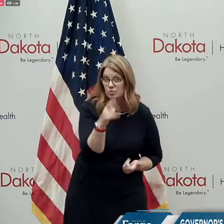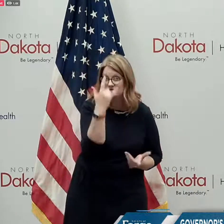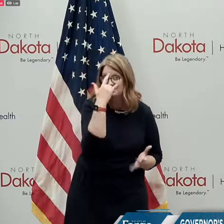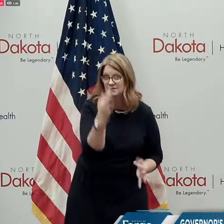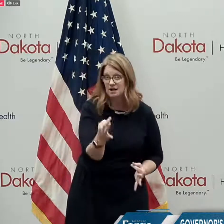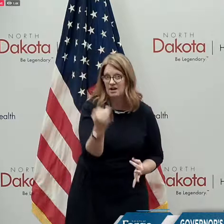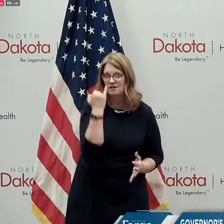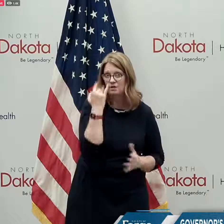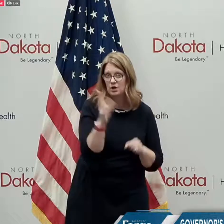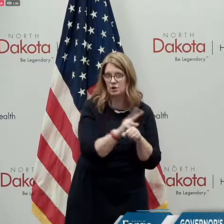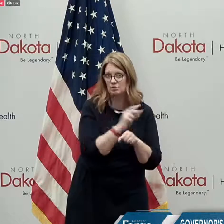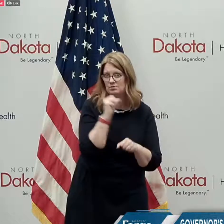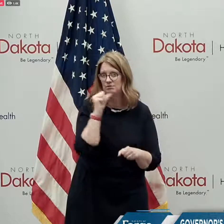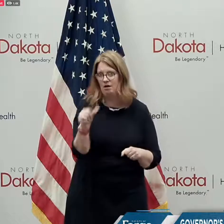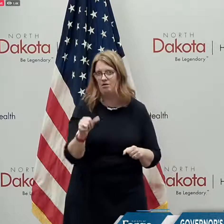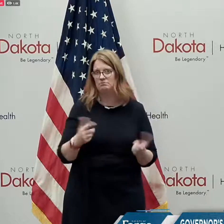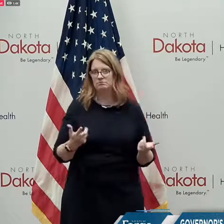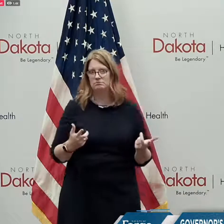activate it or not.